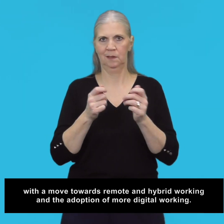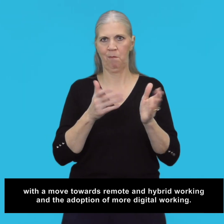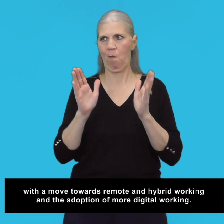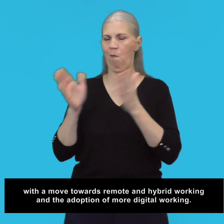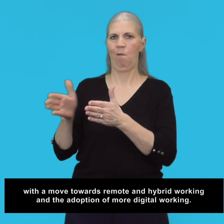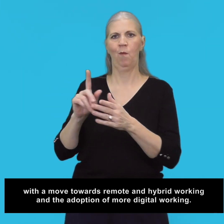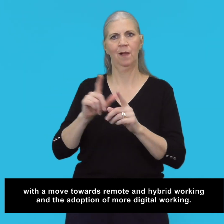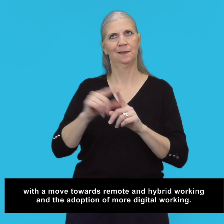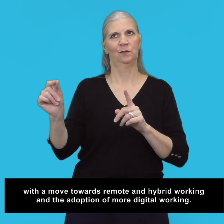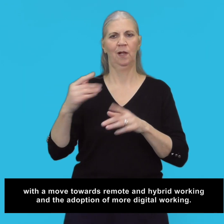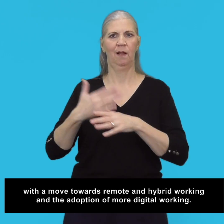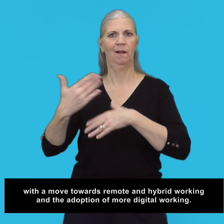working.